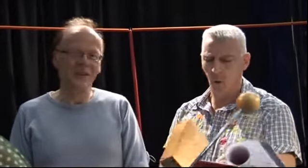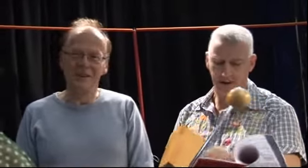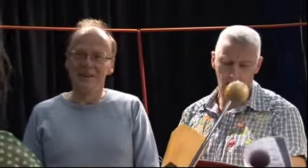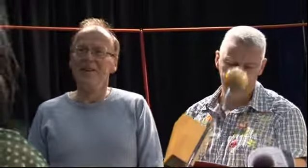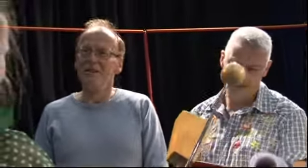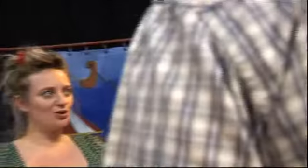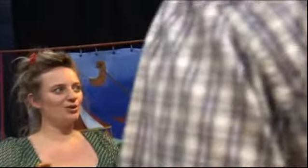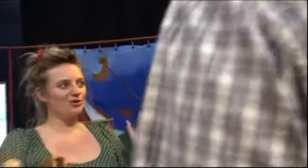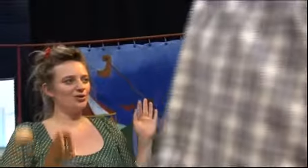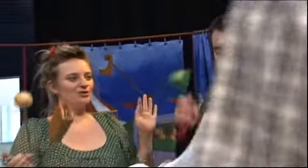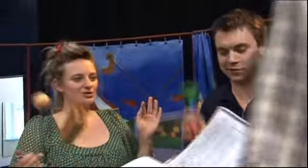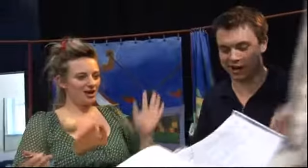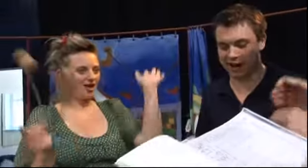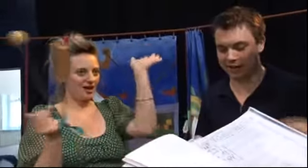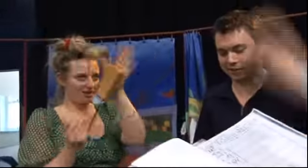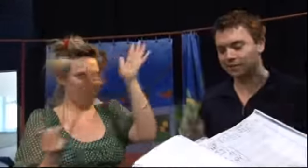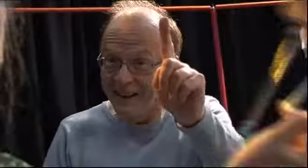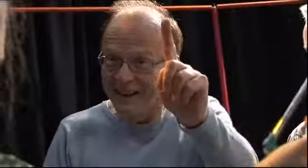of Petrushka.